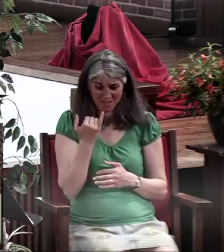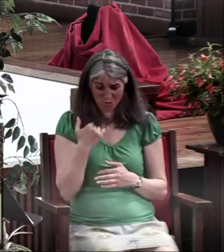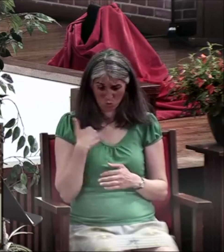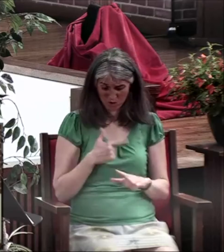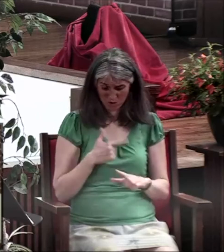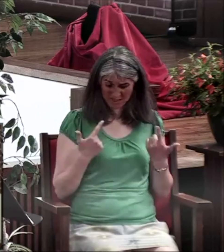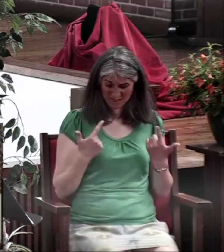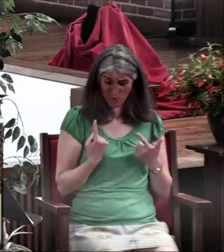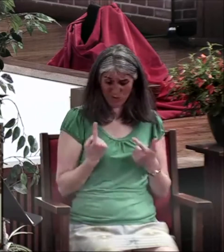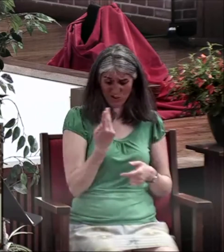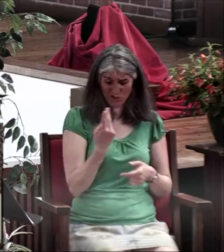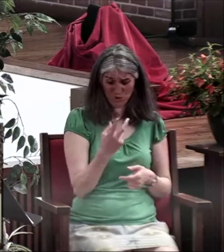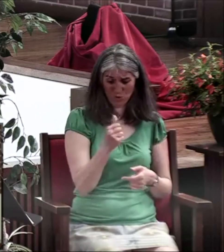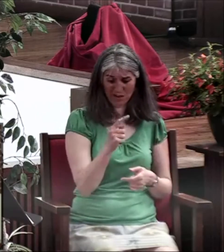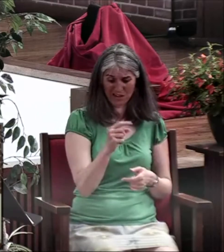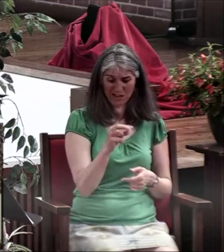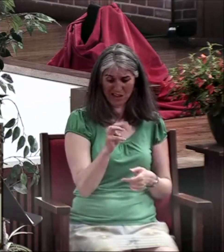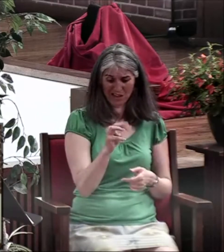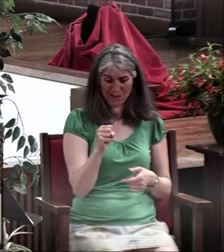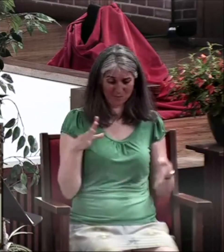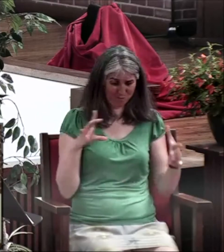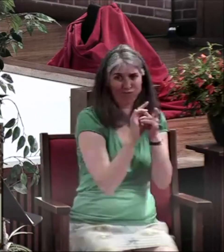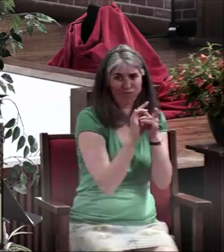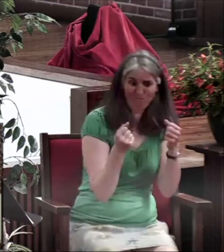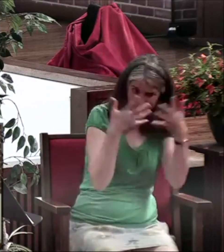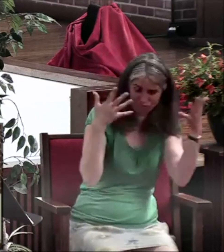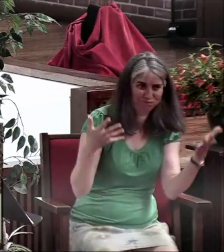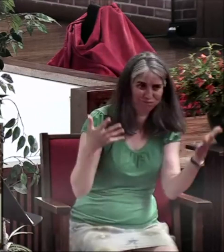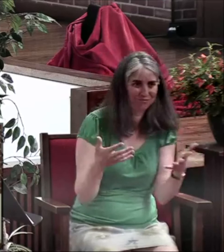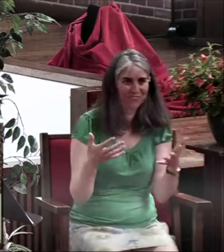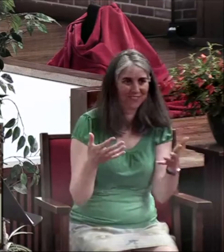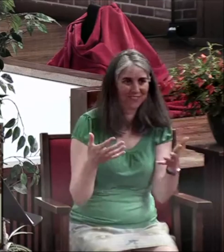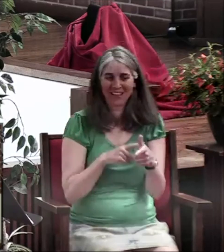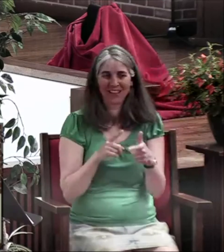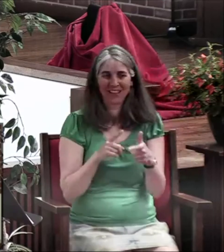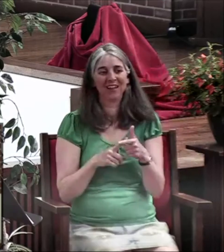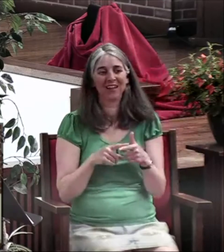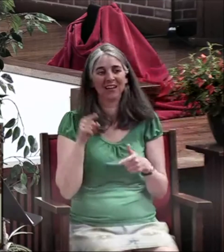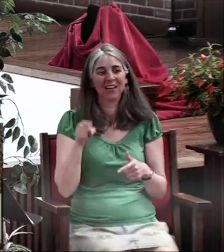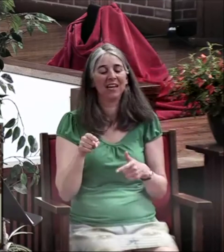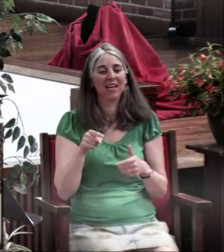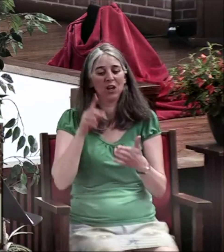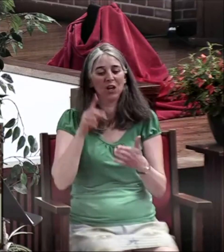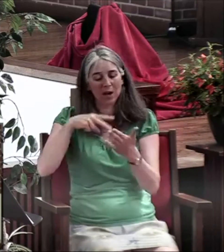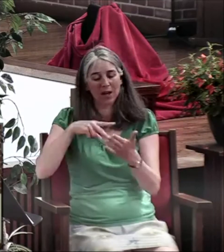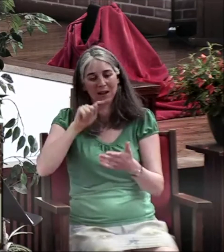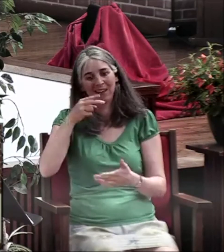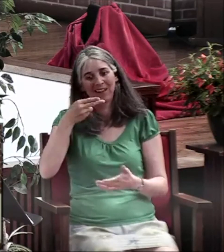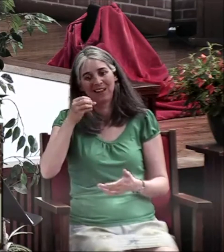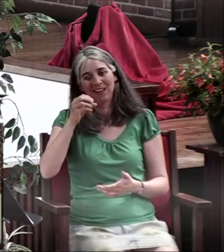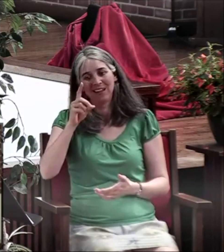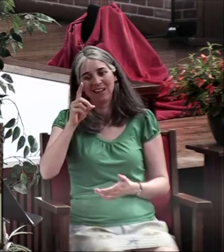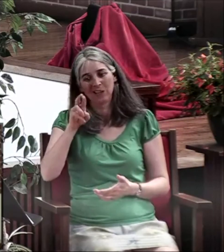atoms colliding together? And then he came upon the writings of Fyodor Dostoevsky, who in a